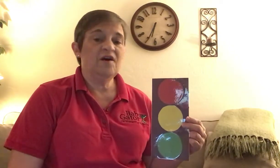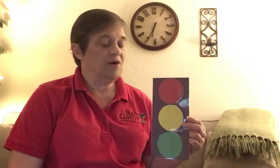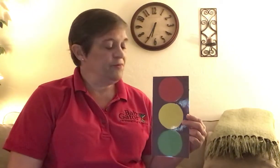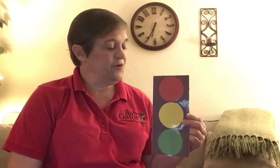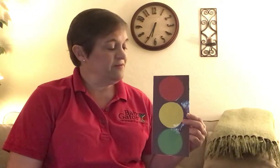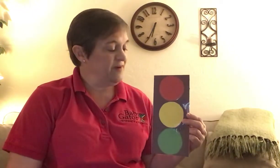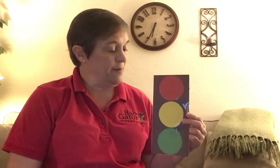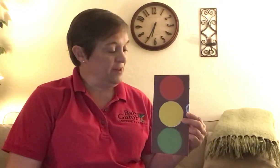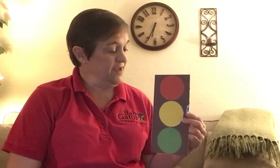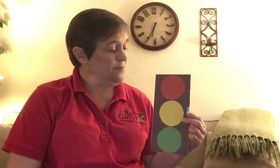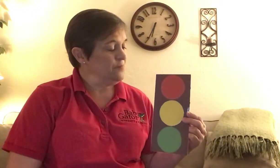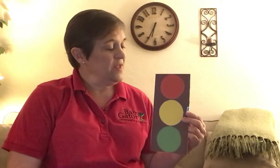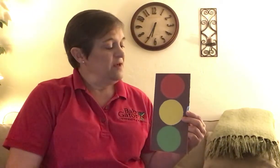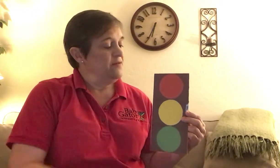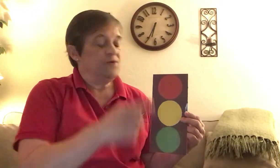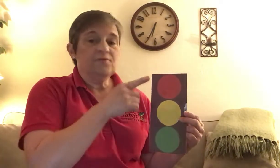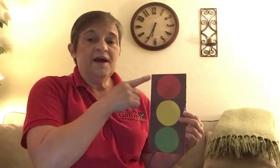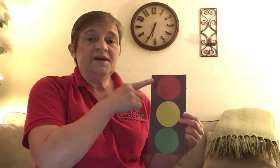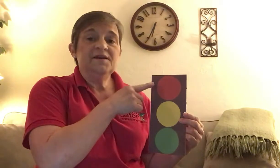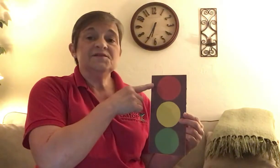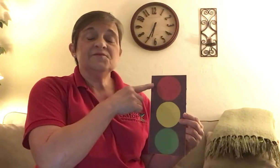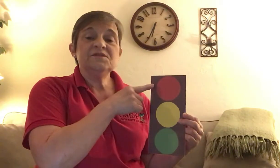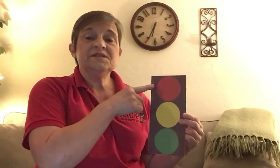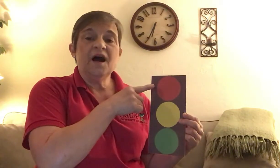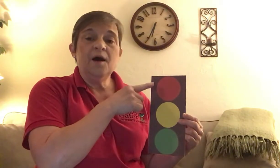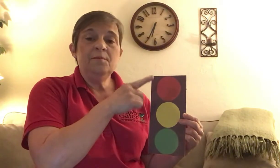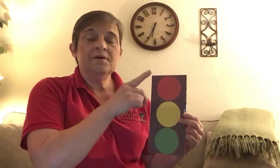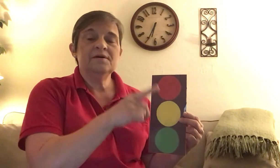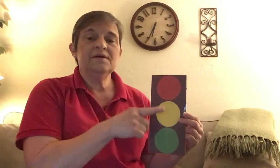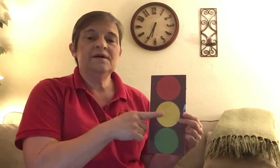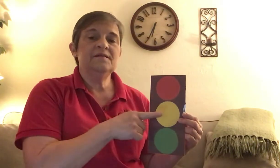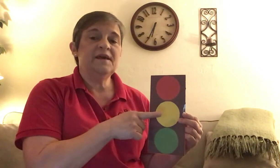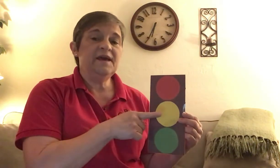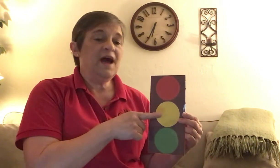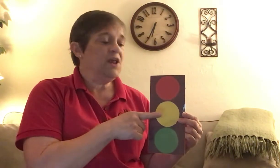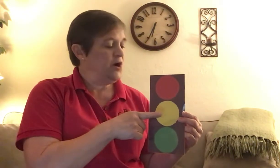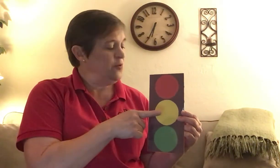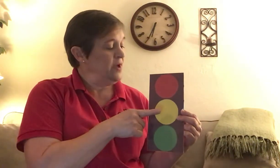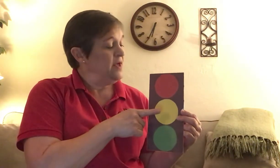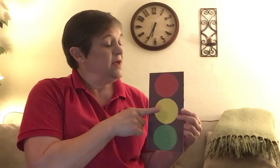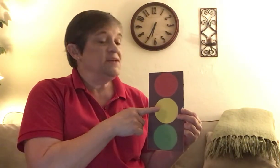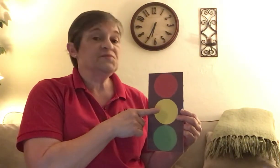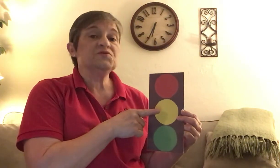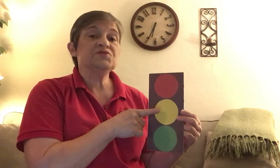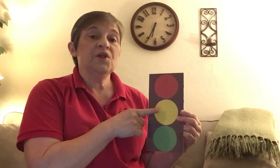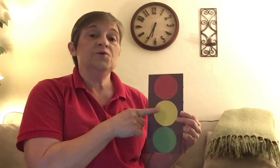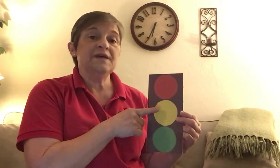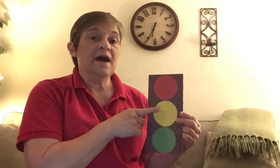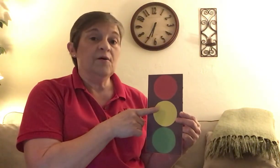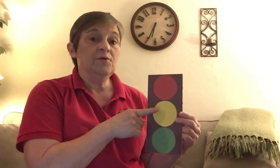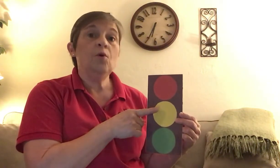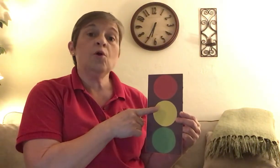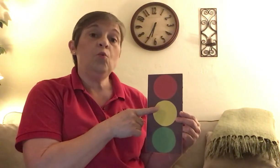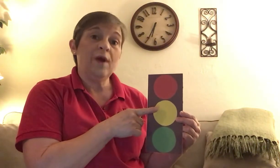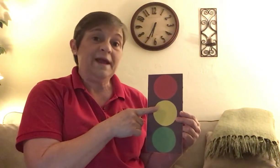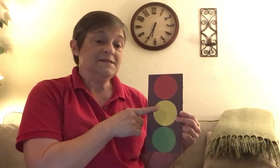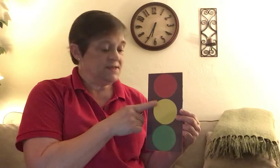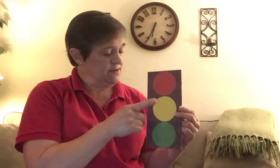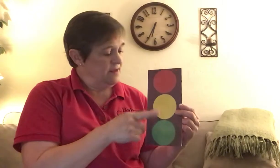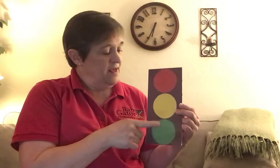with your family. The red is for stop, the yellow is for slow down or wait,